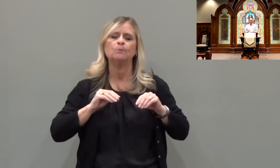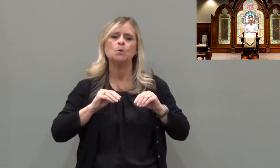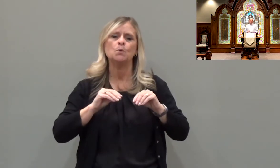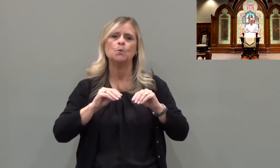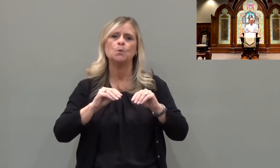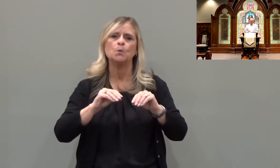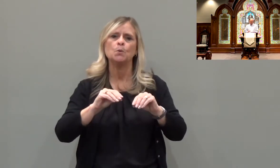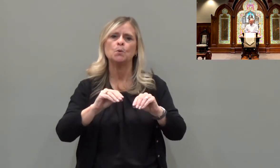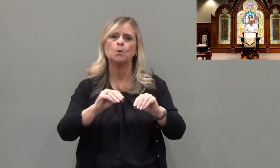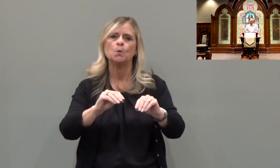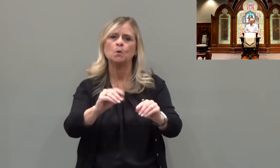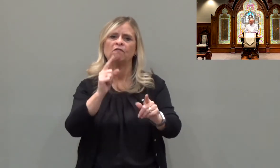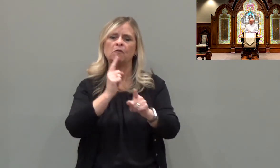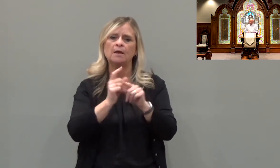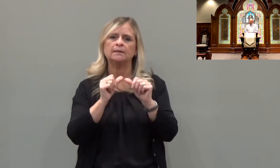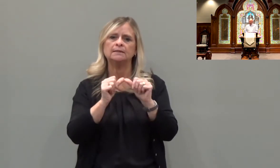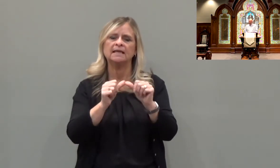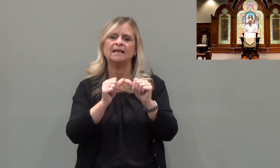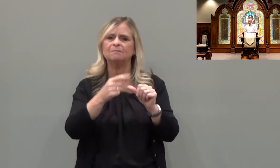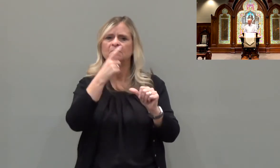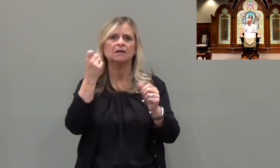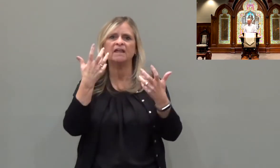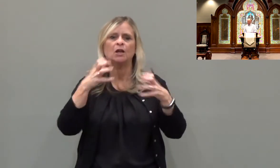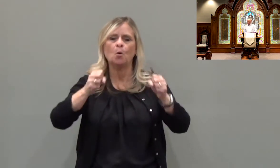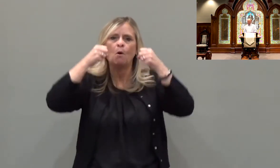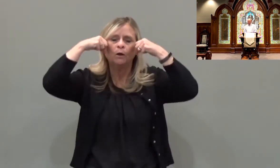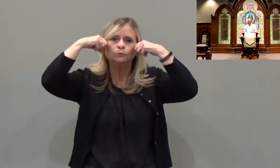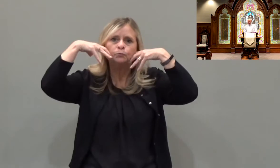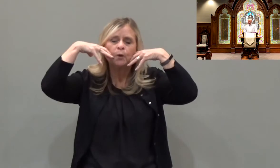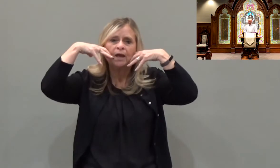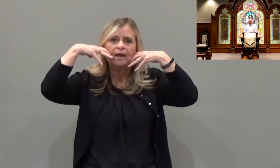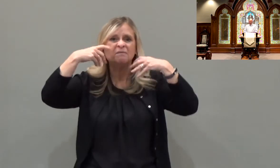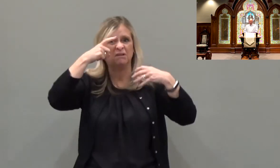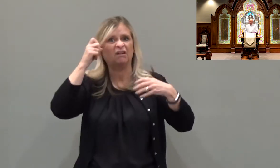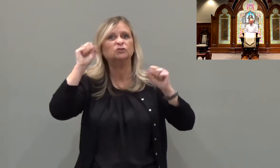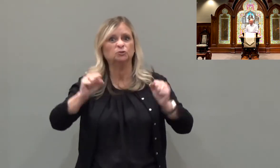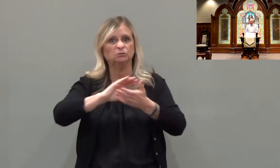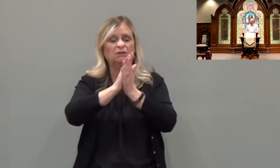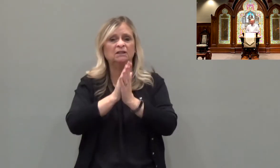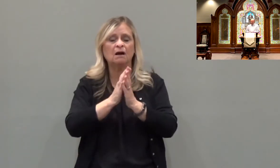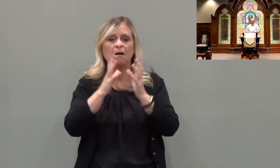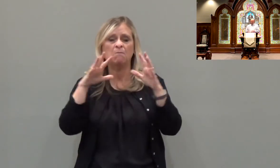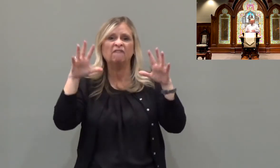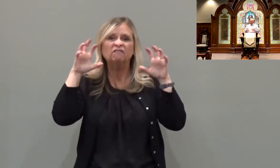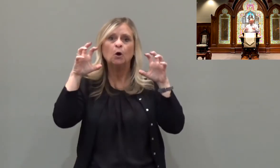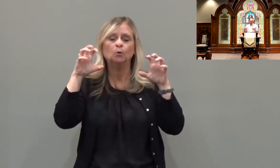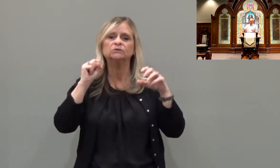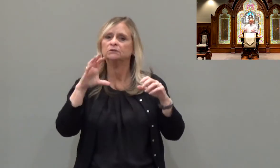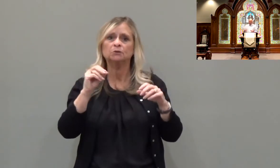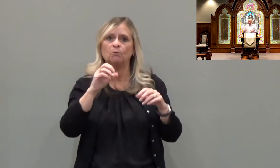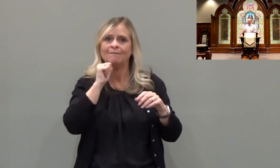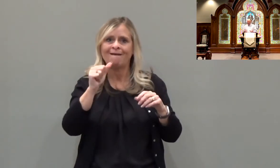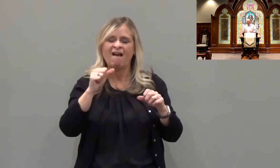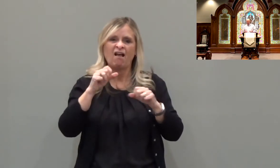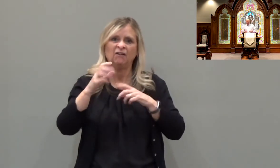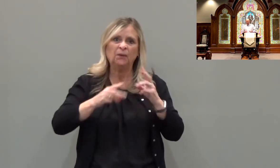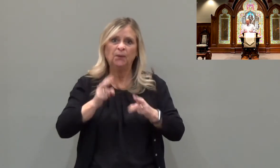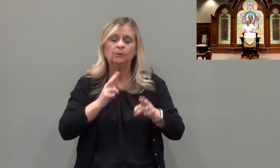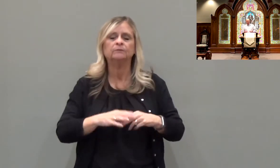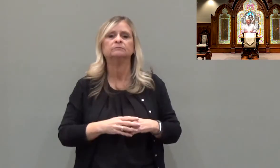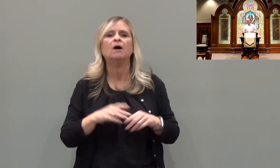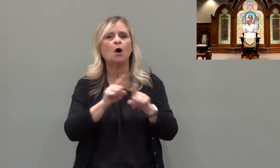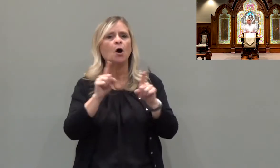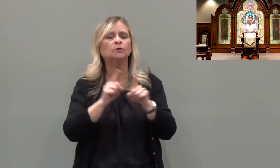would not work up on a sweat, which could then be frozen. He learned how their clothes fit